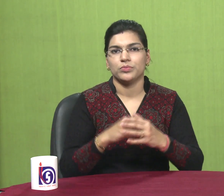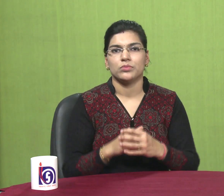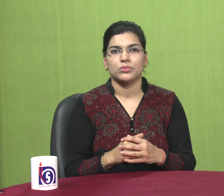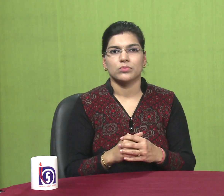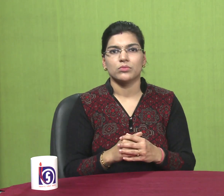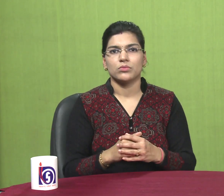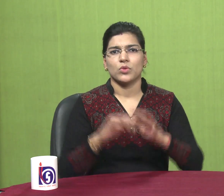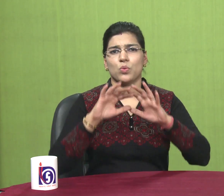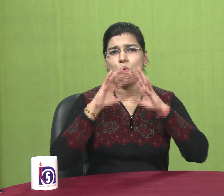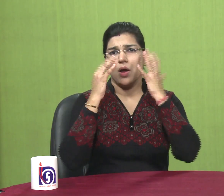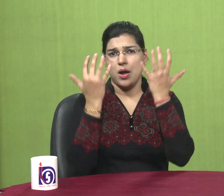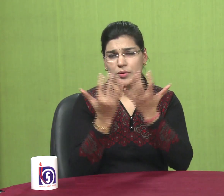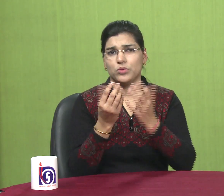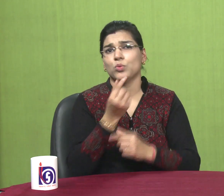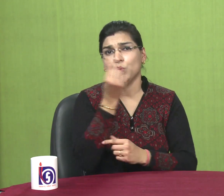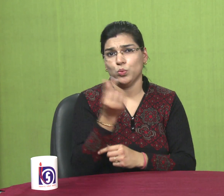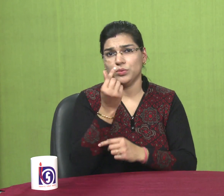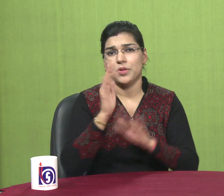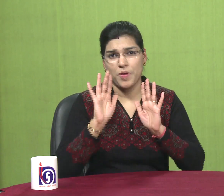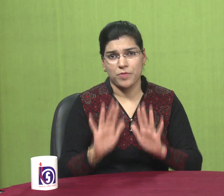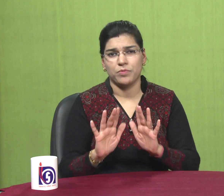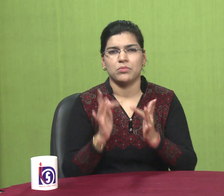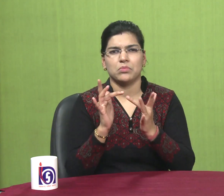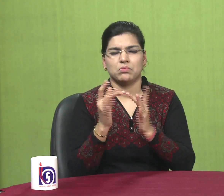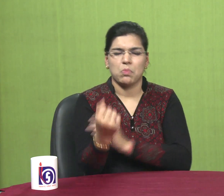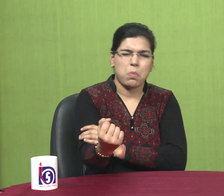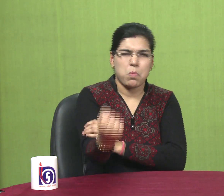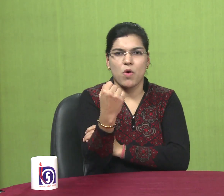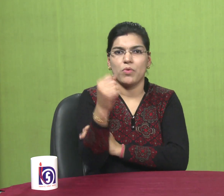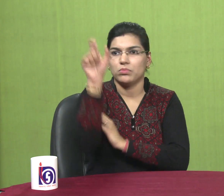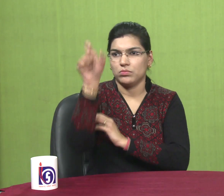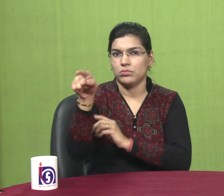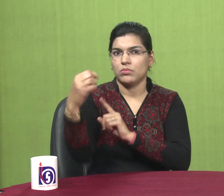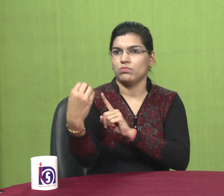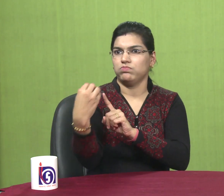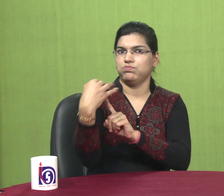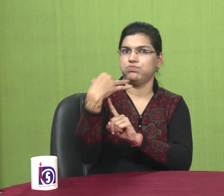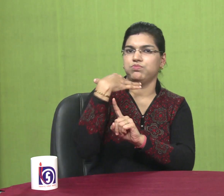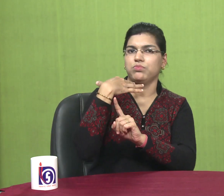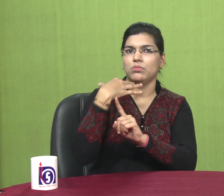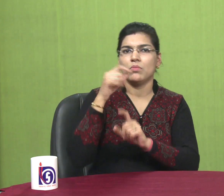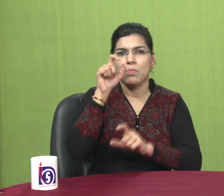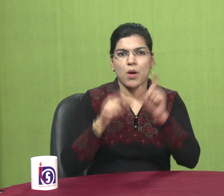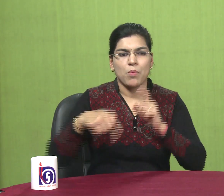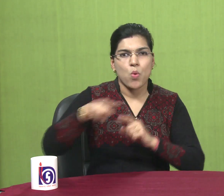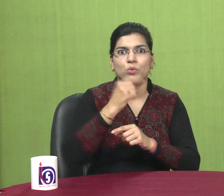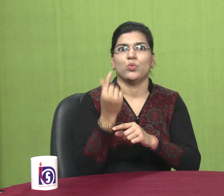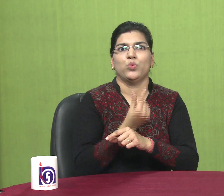Introduction. In the present age of information technology, use of internet is becoming quite popular